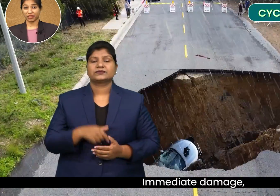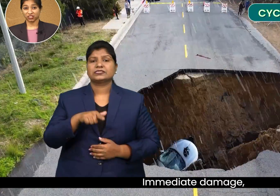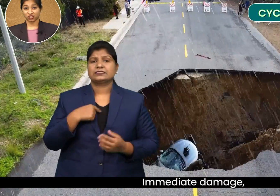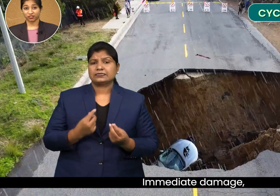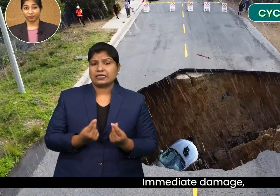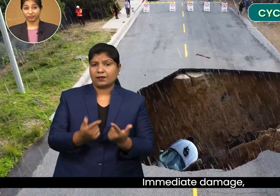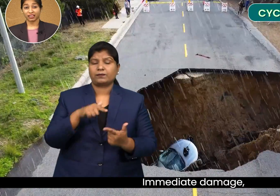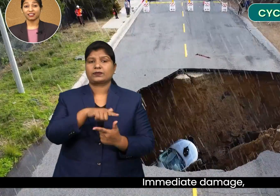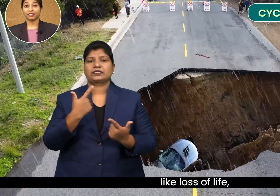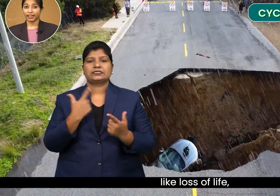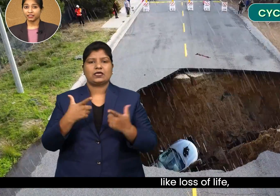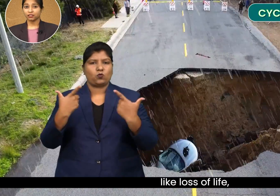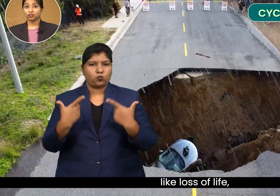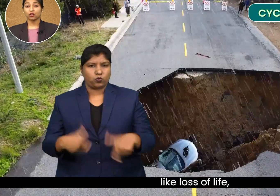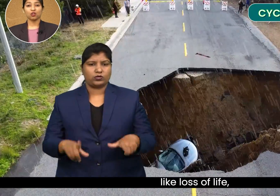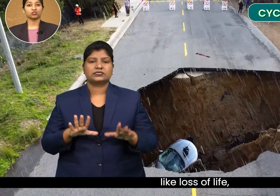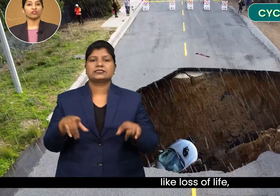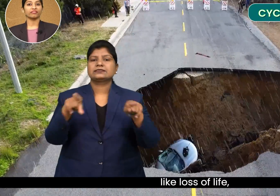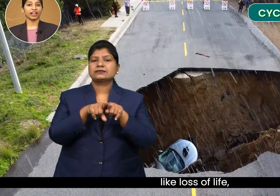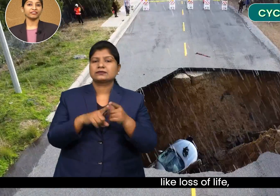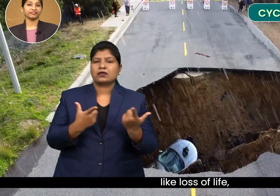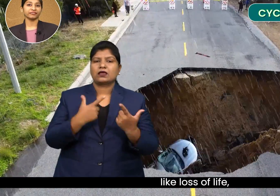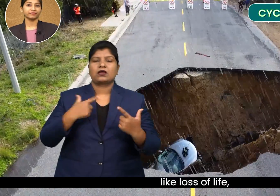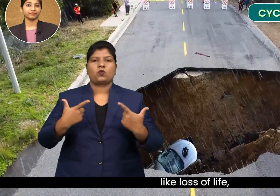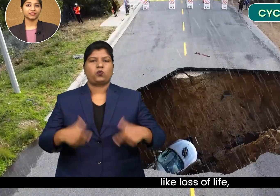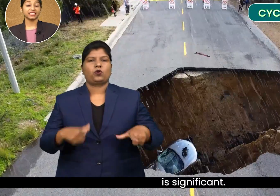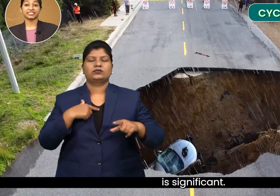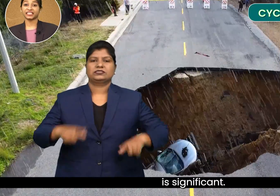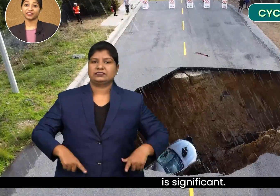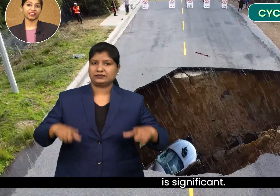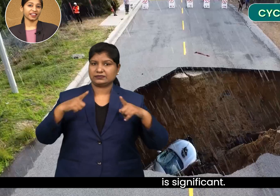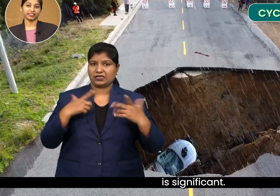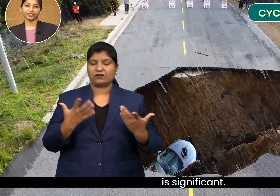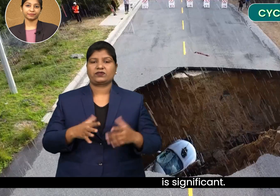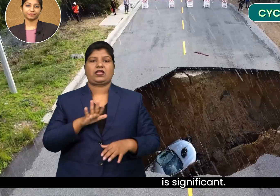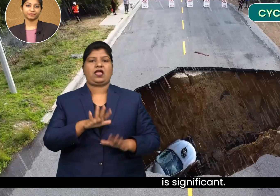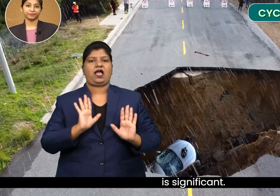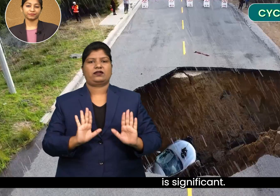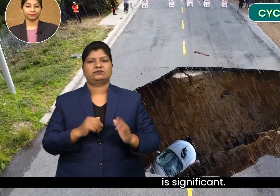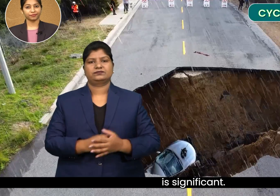Immediate damage, like loss of life, is significant.